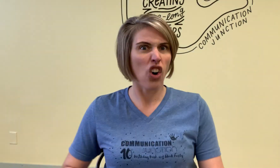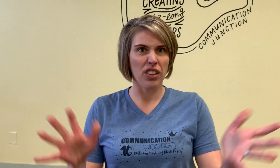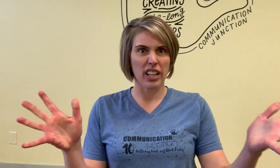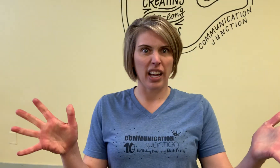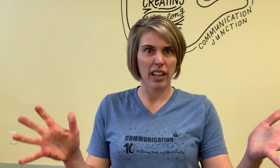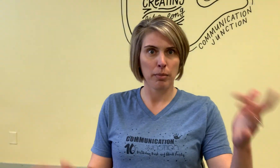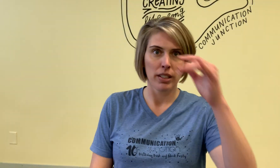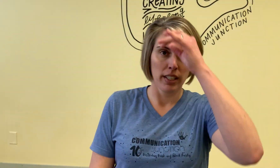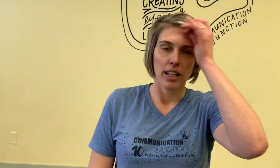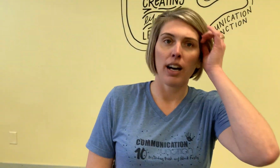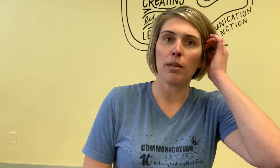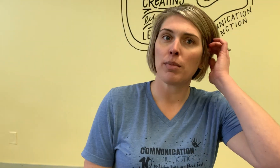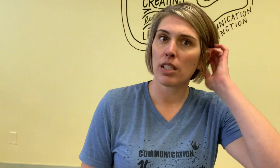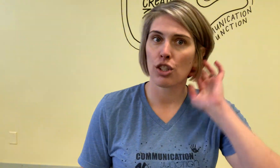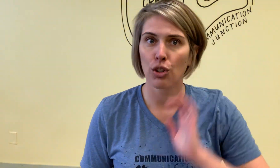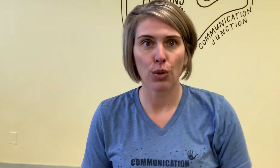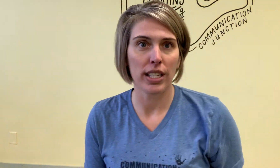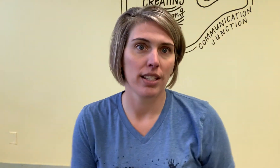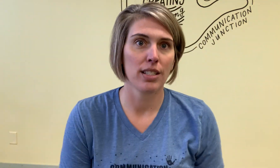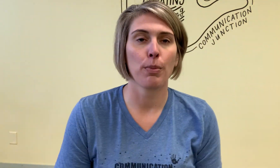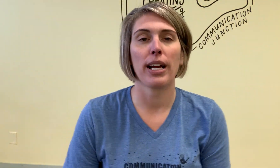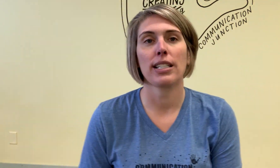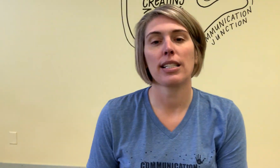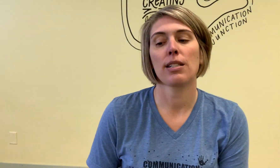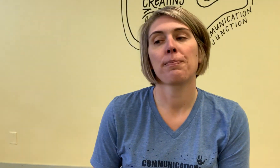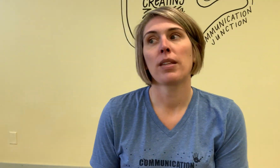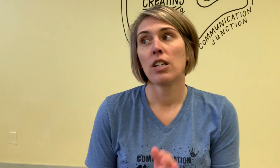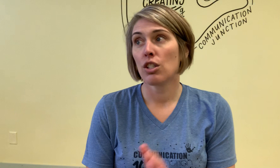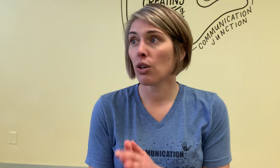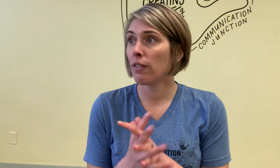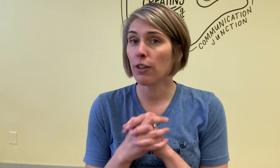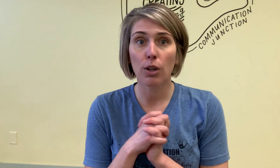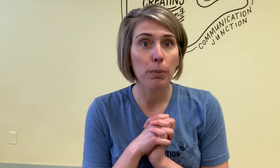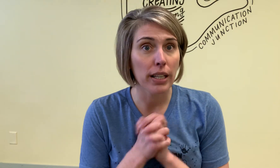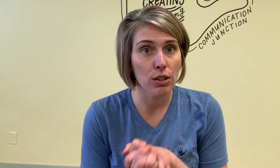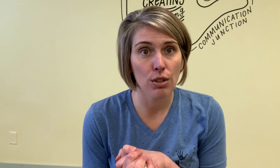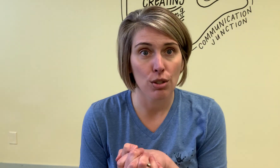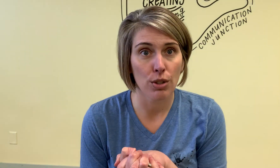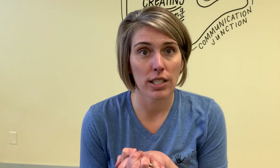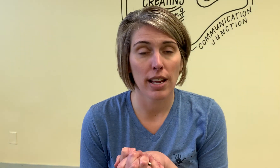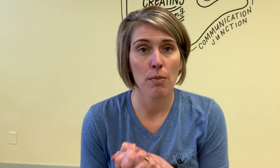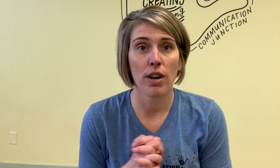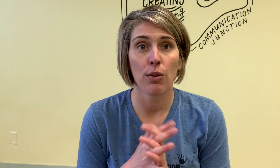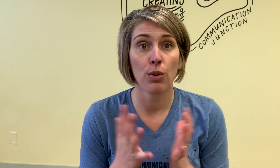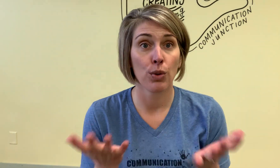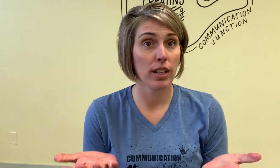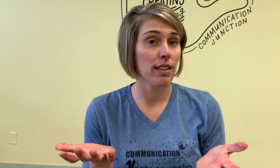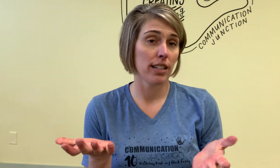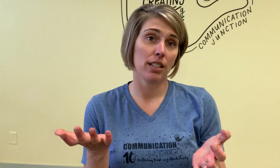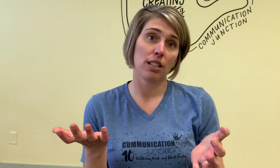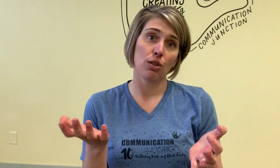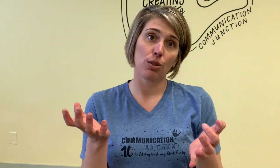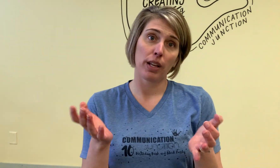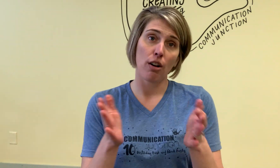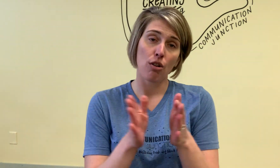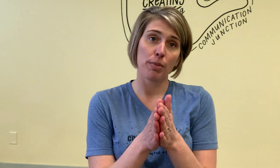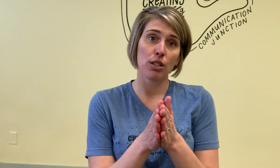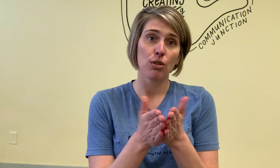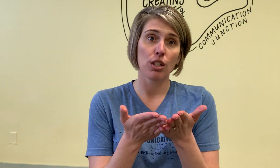the time? Such a great thing to practice. So if you are brand new to Storytime, what I would really like to see you doing at home is using your